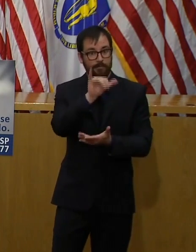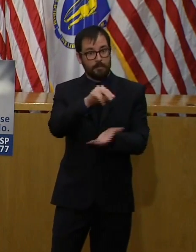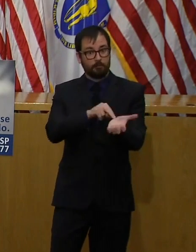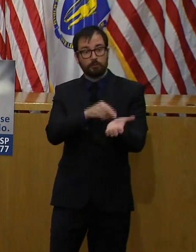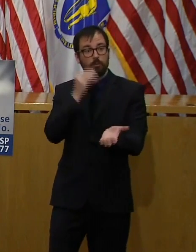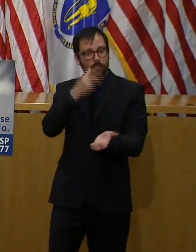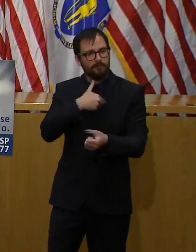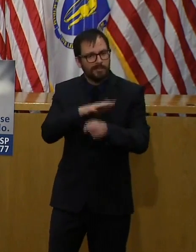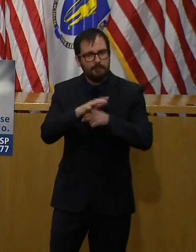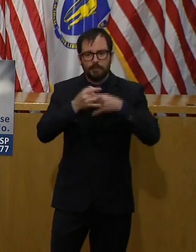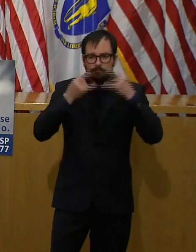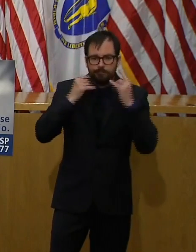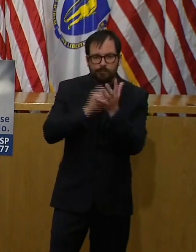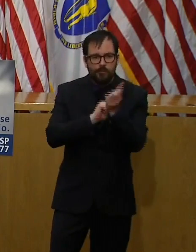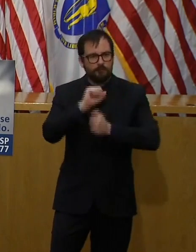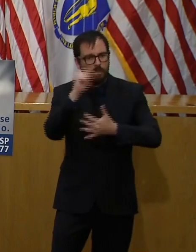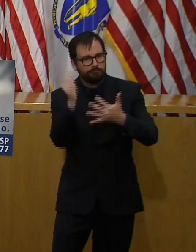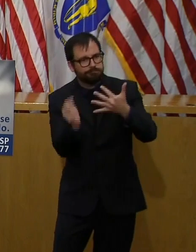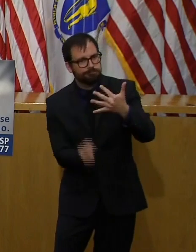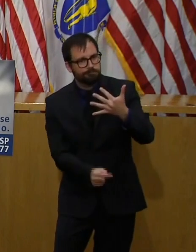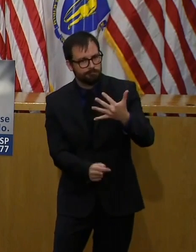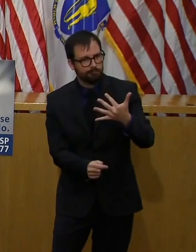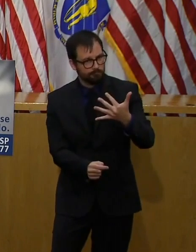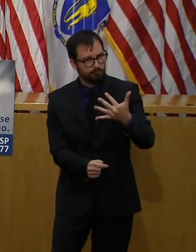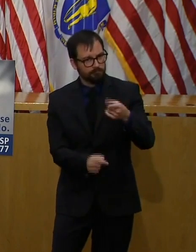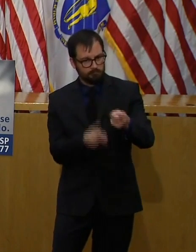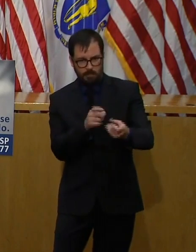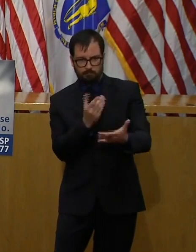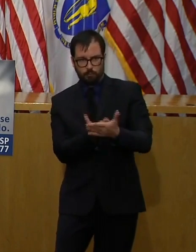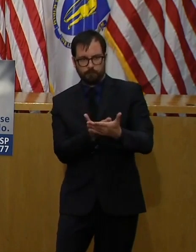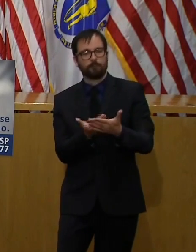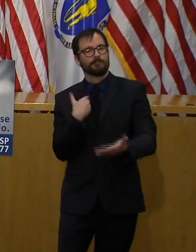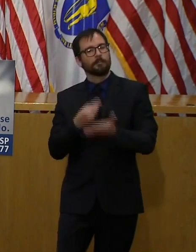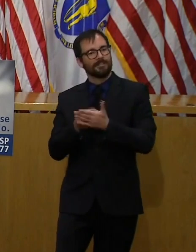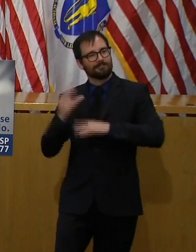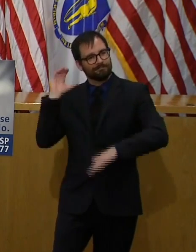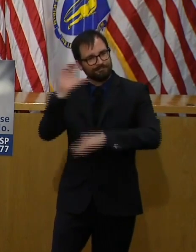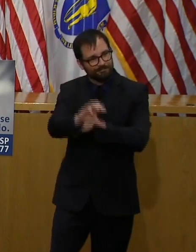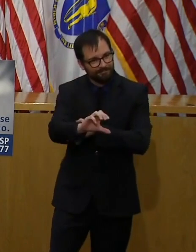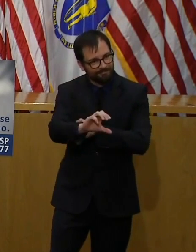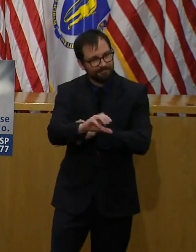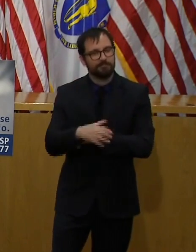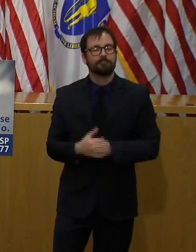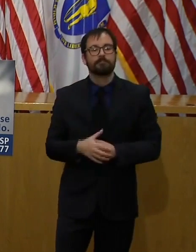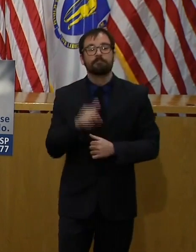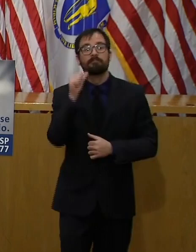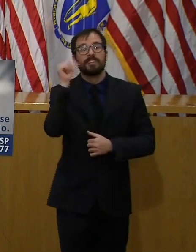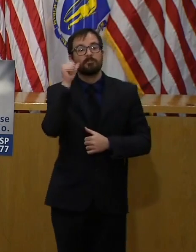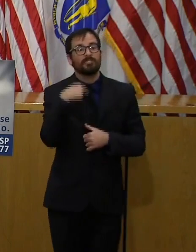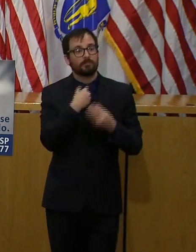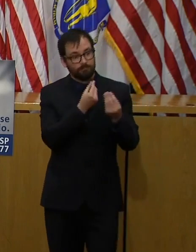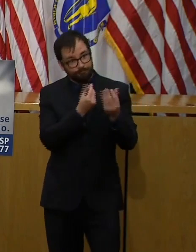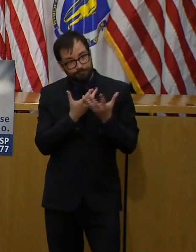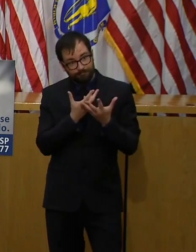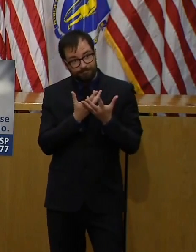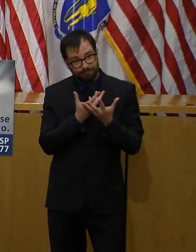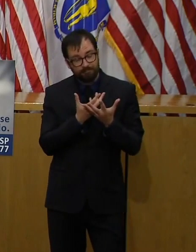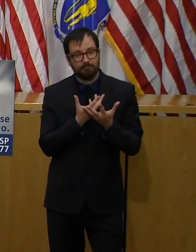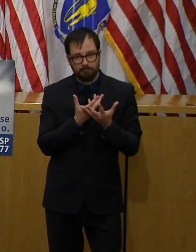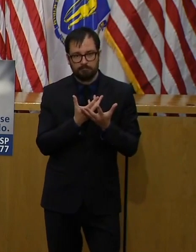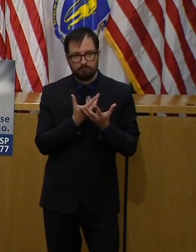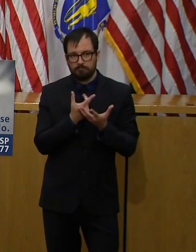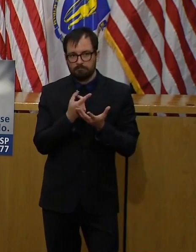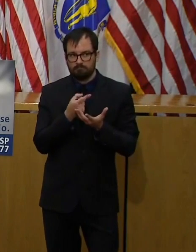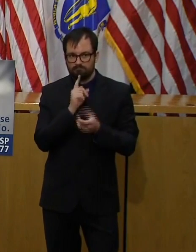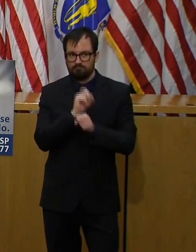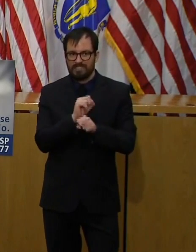have gotten the most amount of PPE in all of our shipments out, and that is also posted on one of our websites. And it's you can